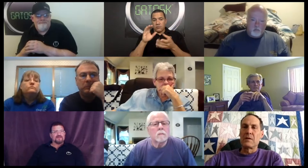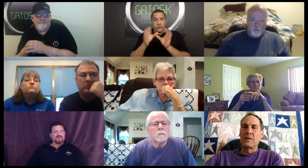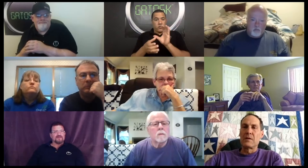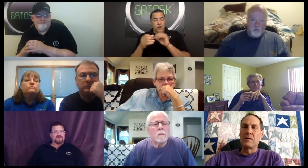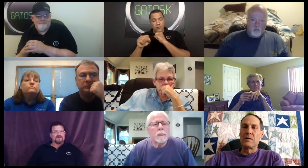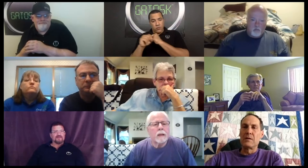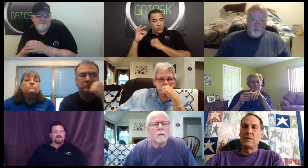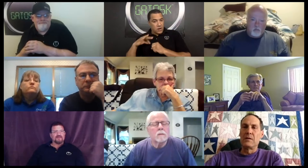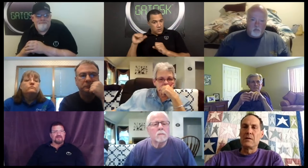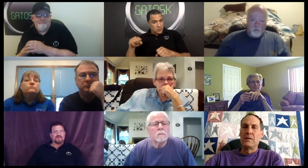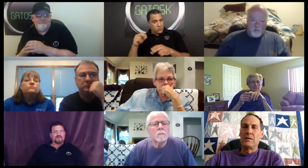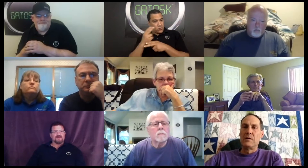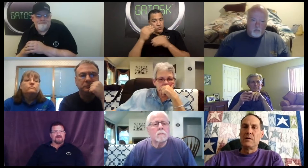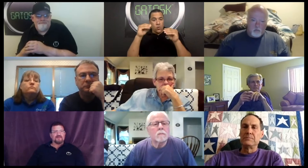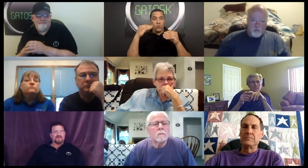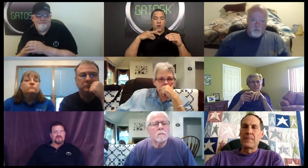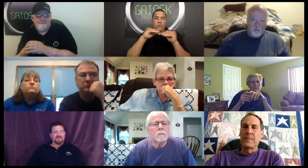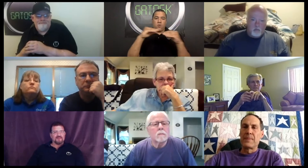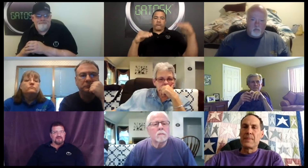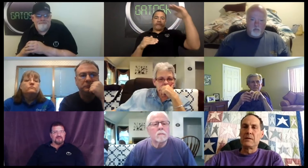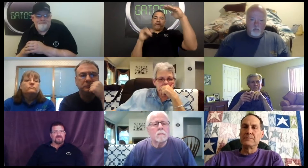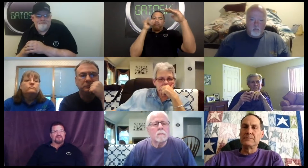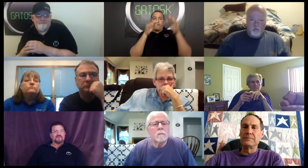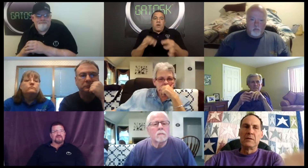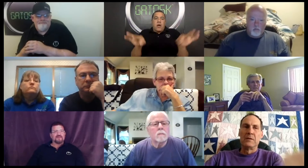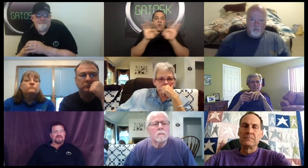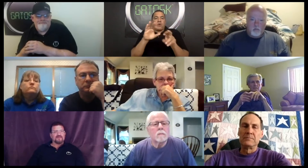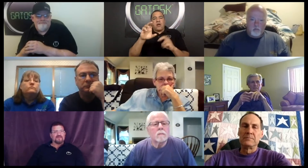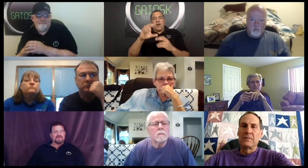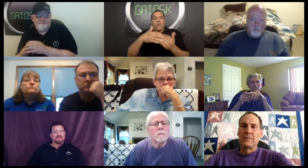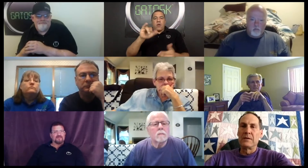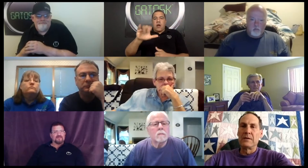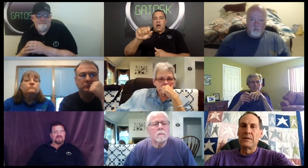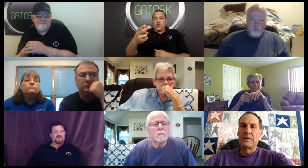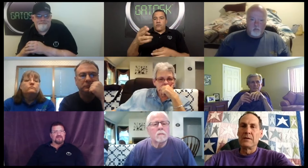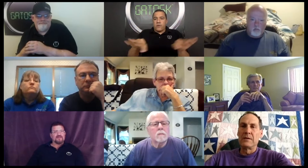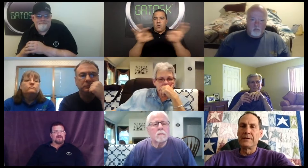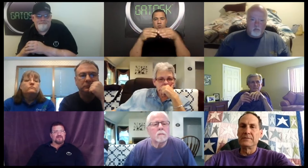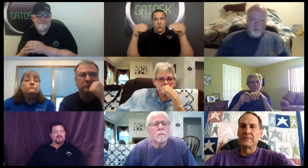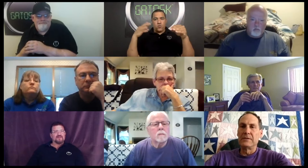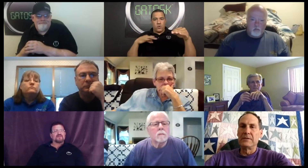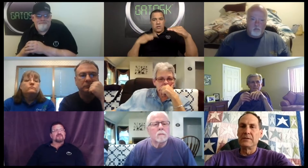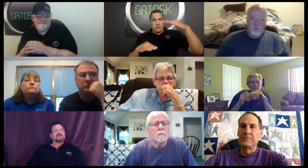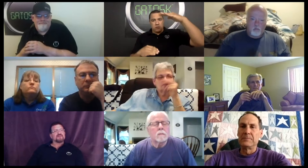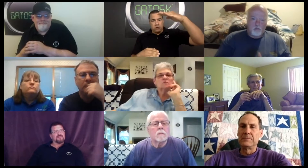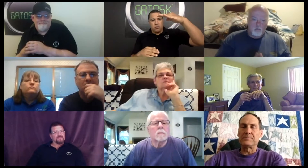credit, convert it to the advertising credit. Store credits are more valued, sort of like a cash value